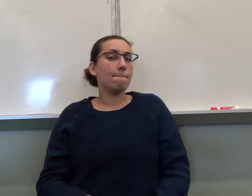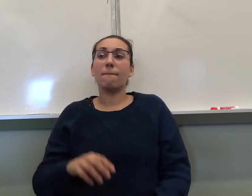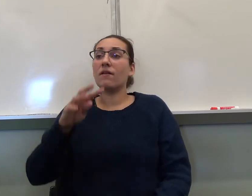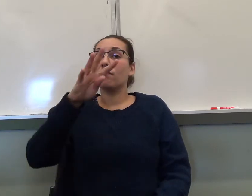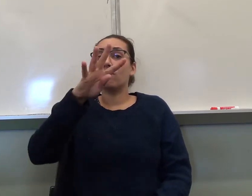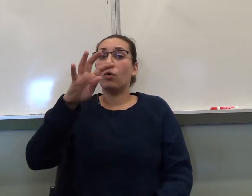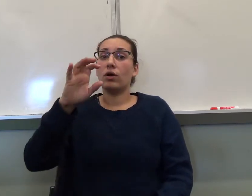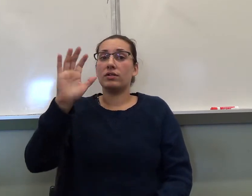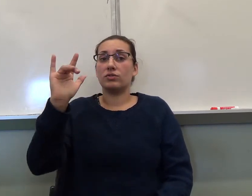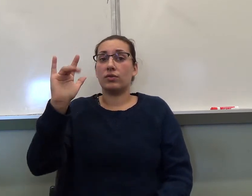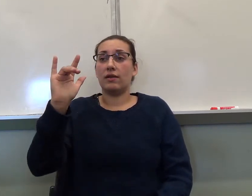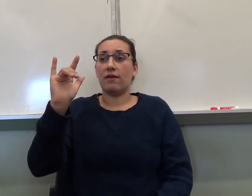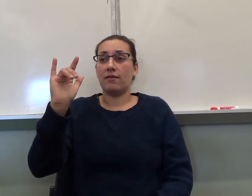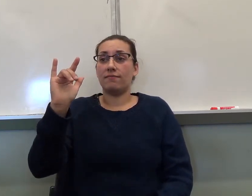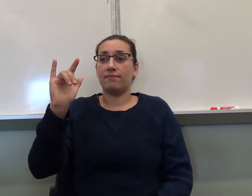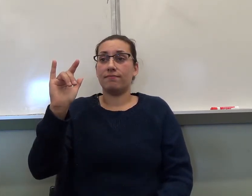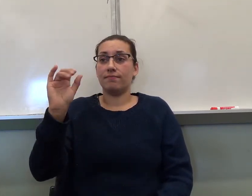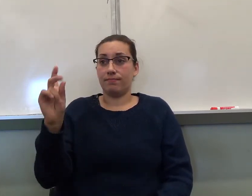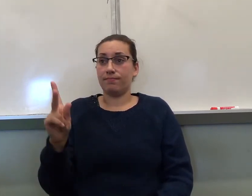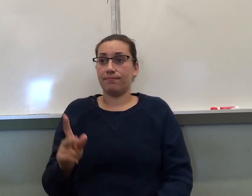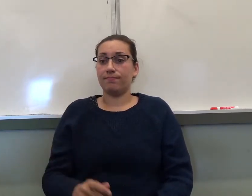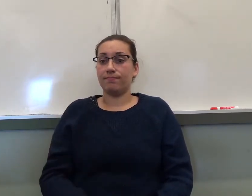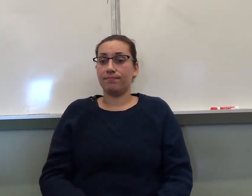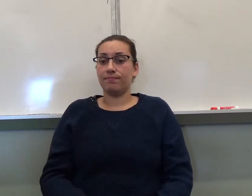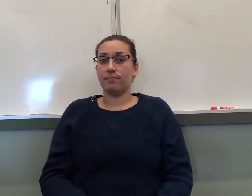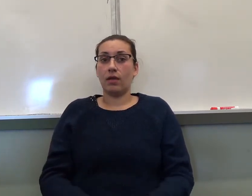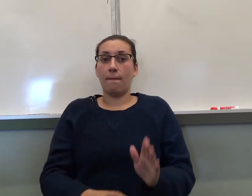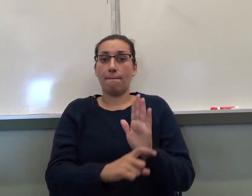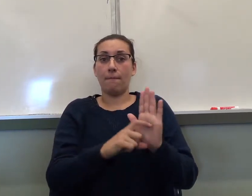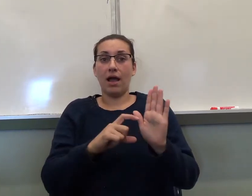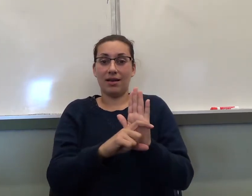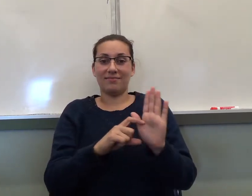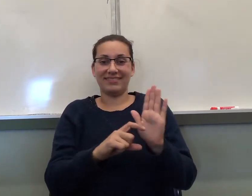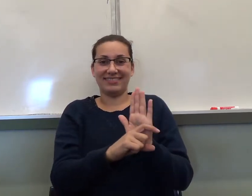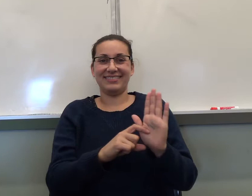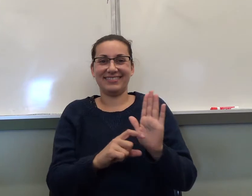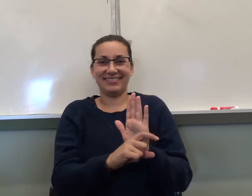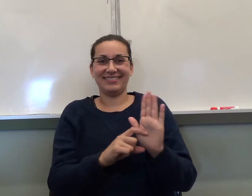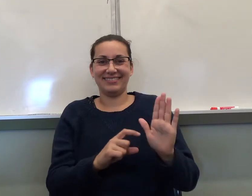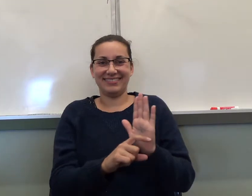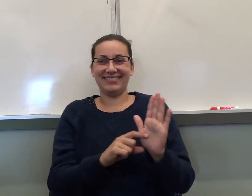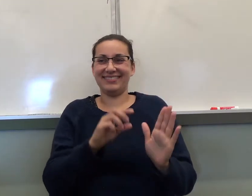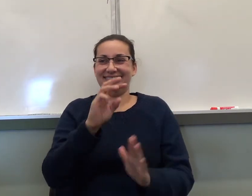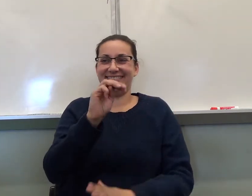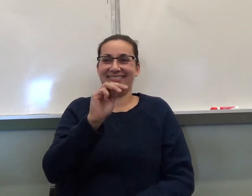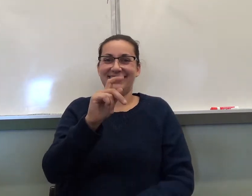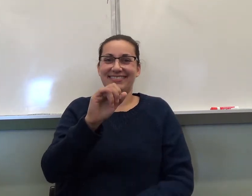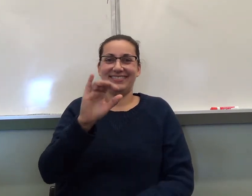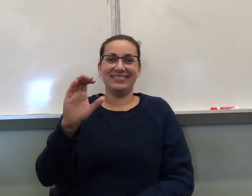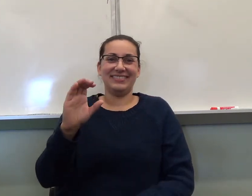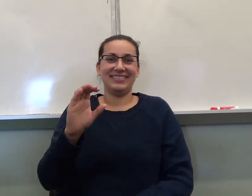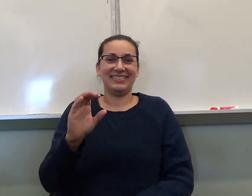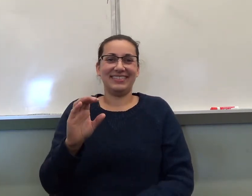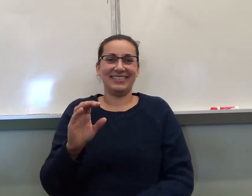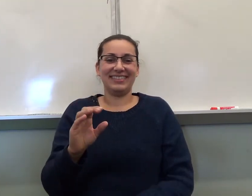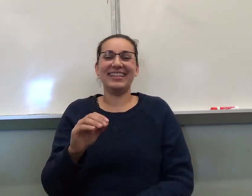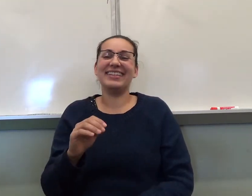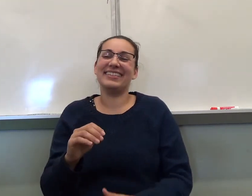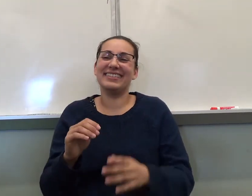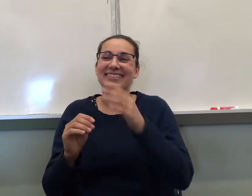425, the one down at the bottom of the page, the metric units of length and their equivalents. Okay, they take that